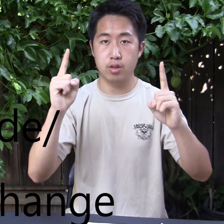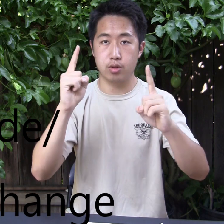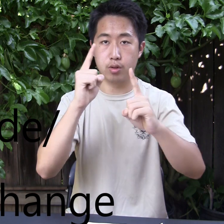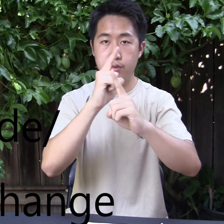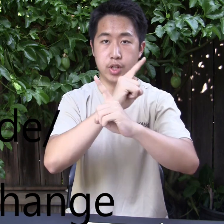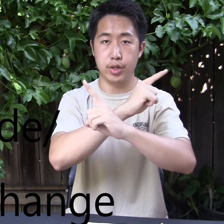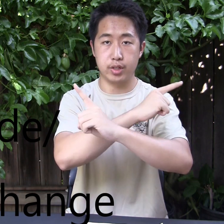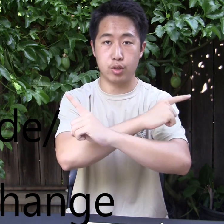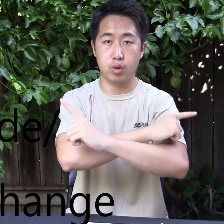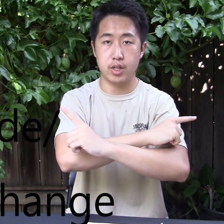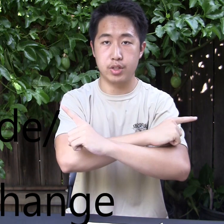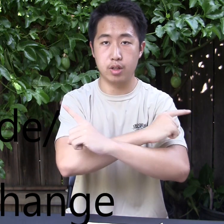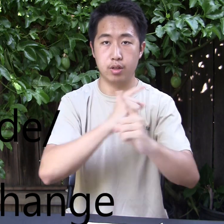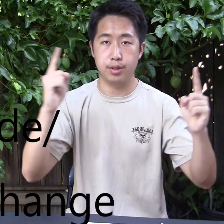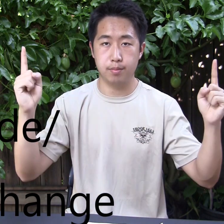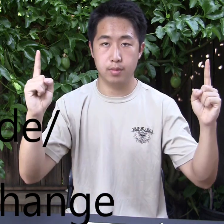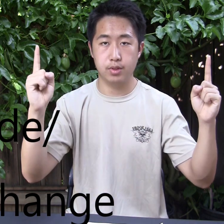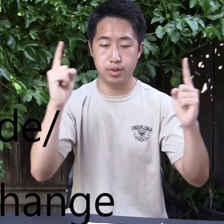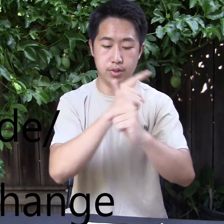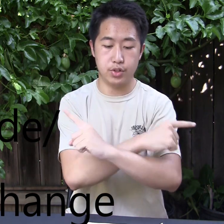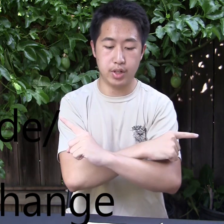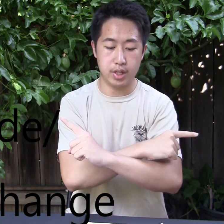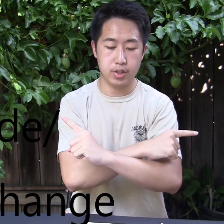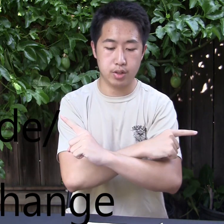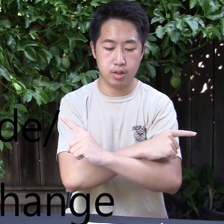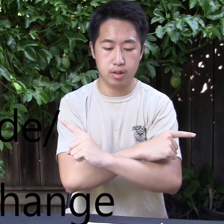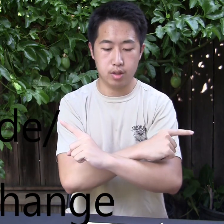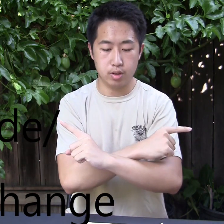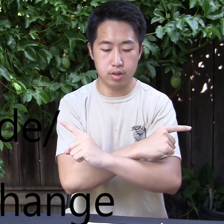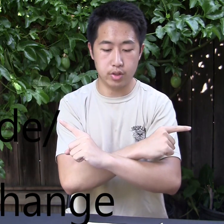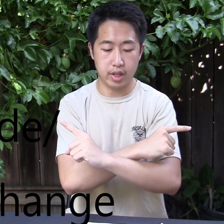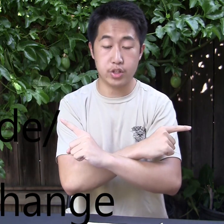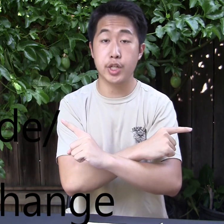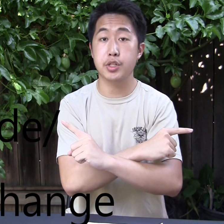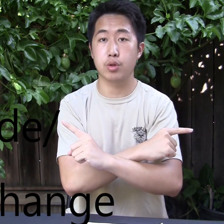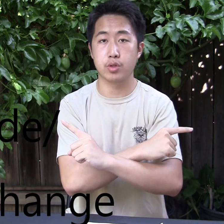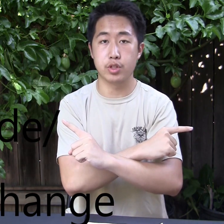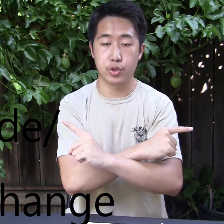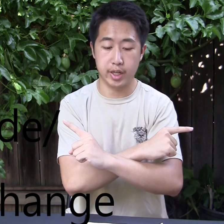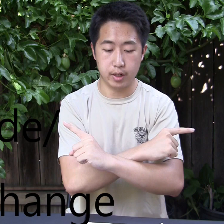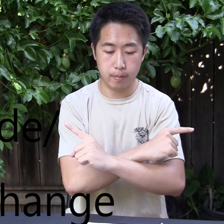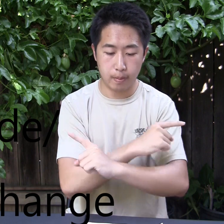sort of change, they cross each other. So change, to exchange or to trade.